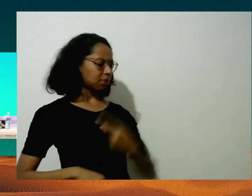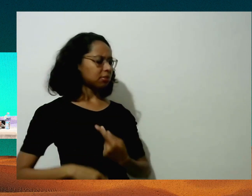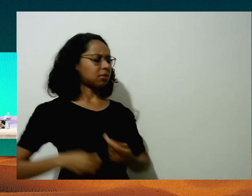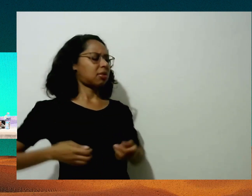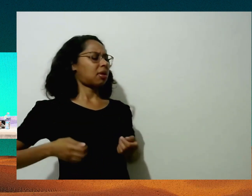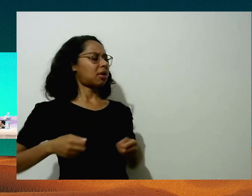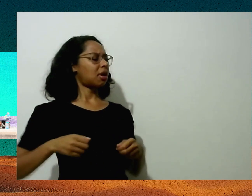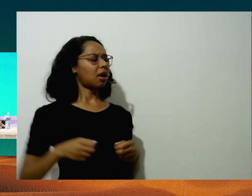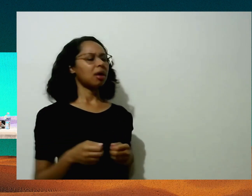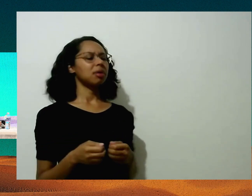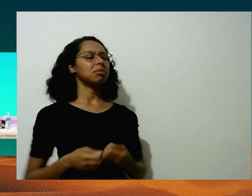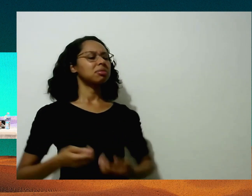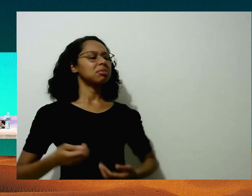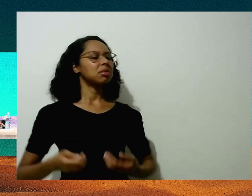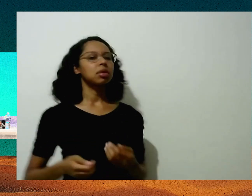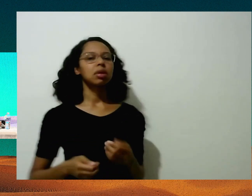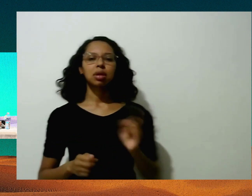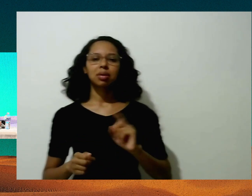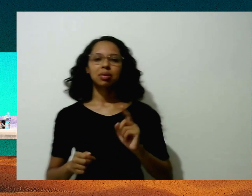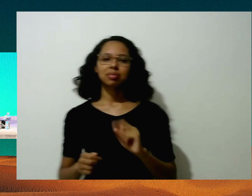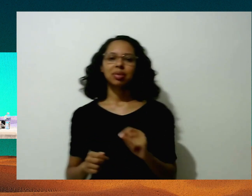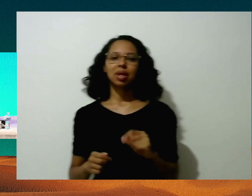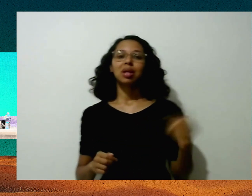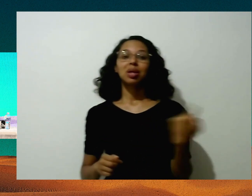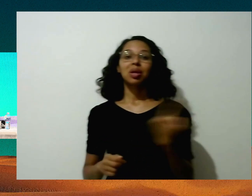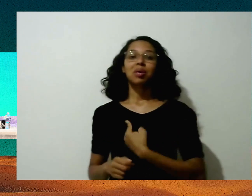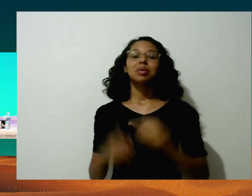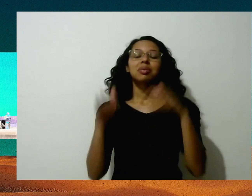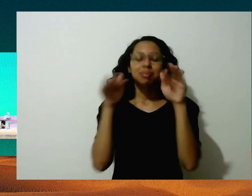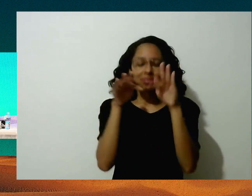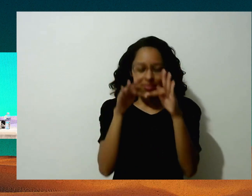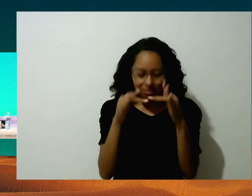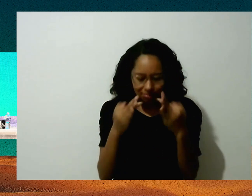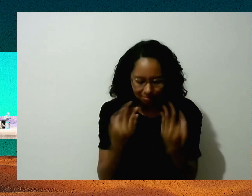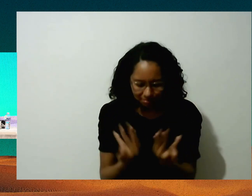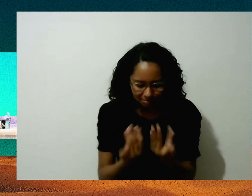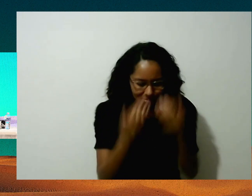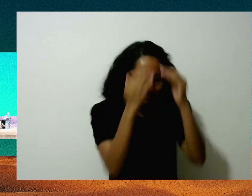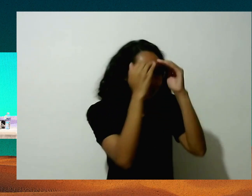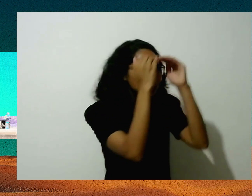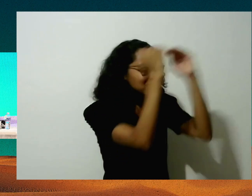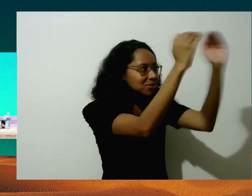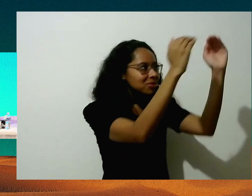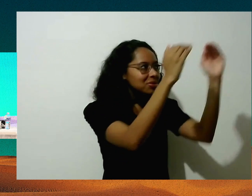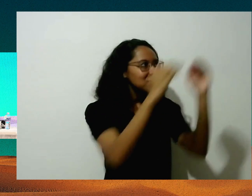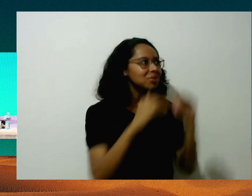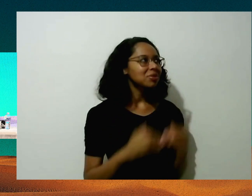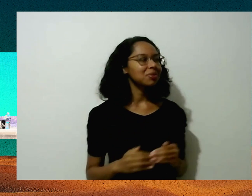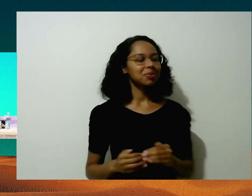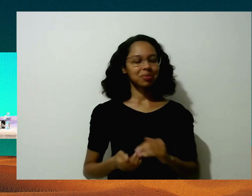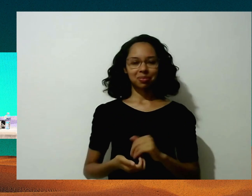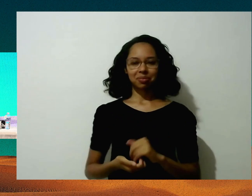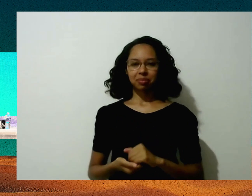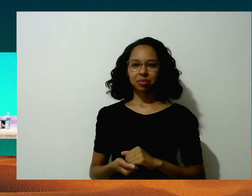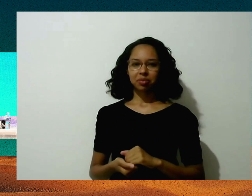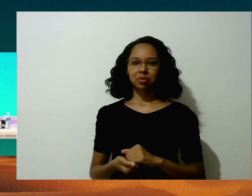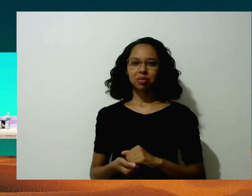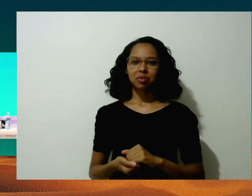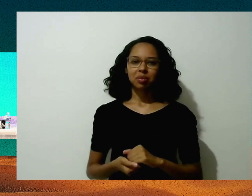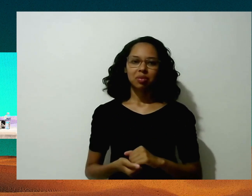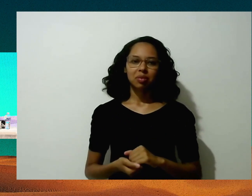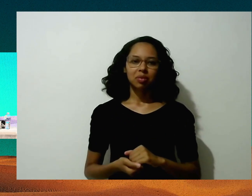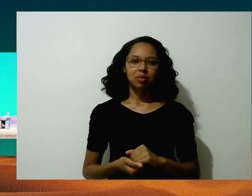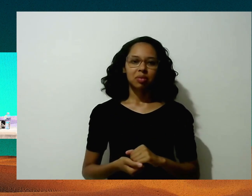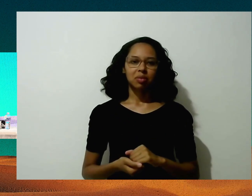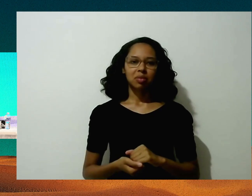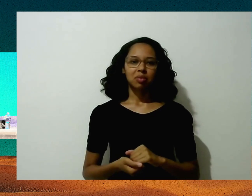da humildade, obediência e morte. but the path of humbleness and